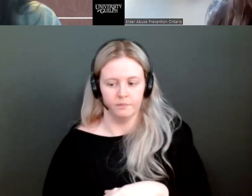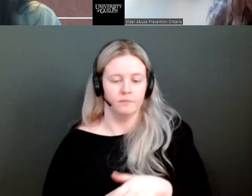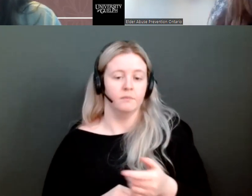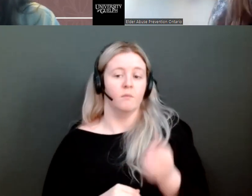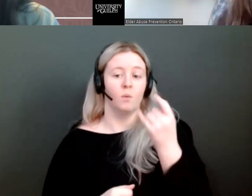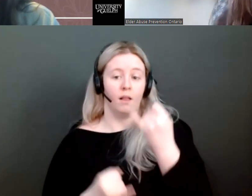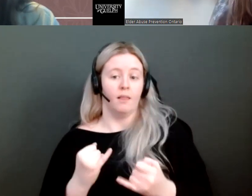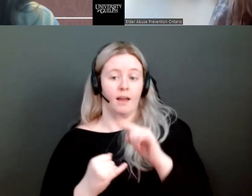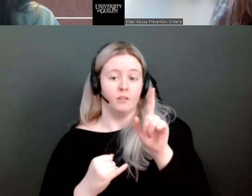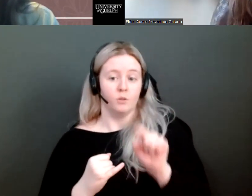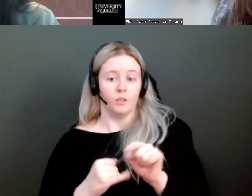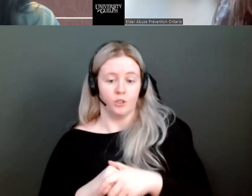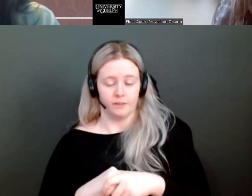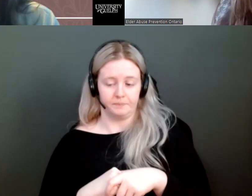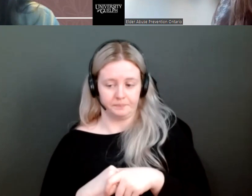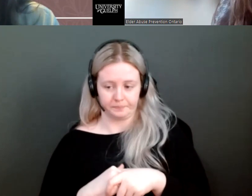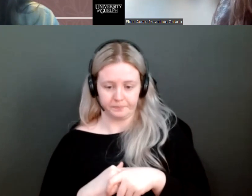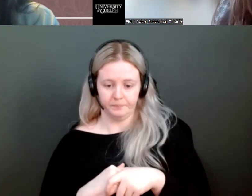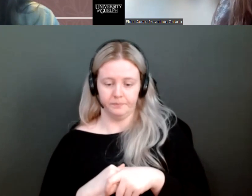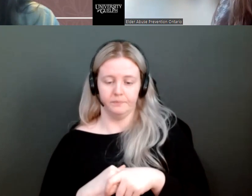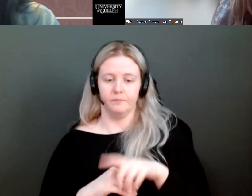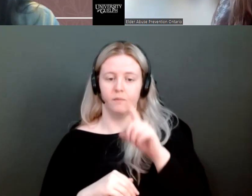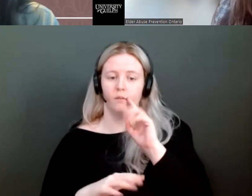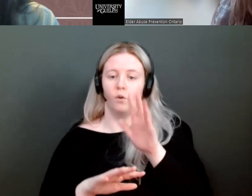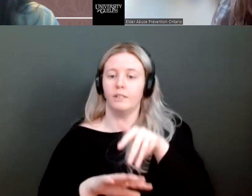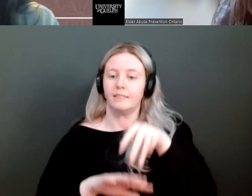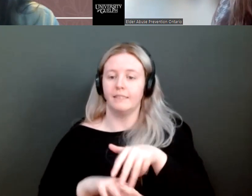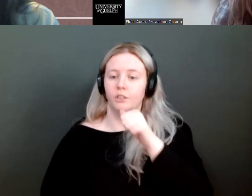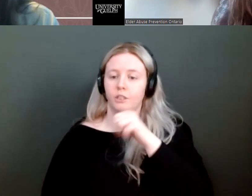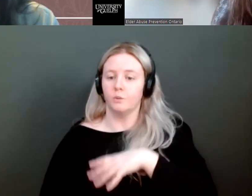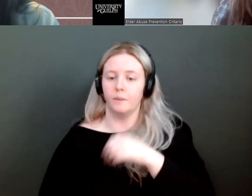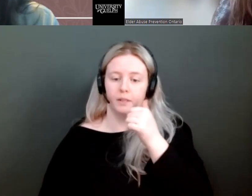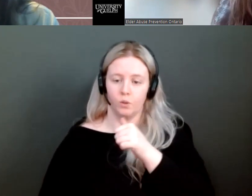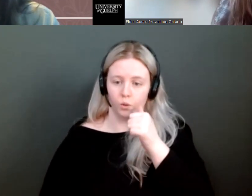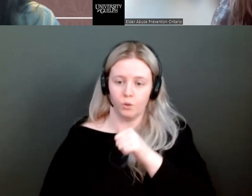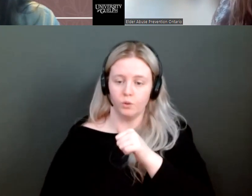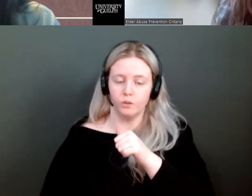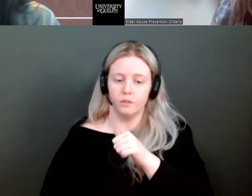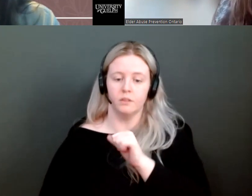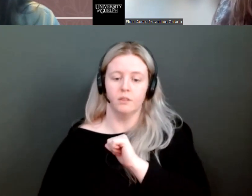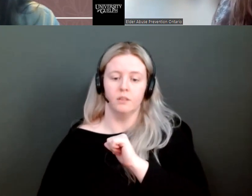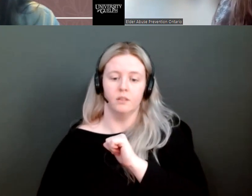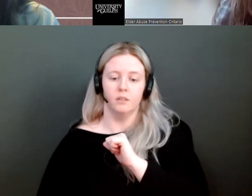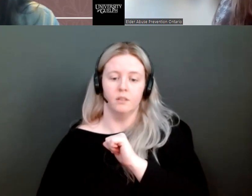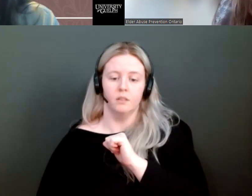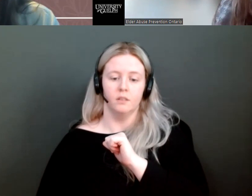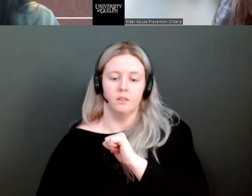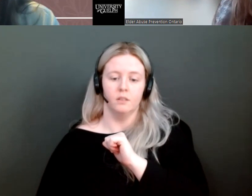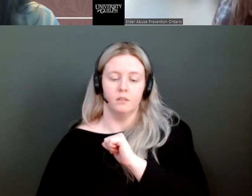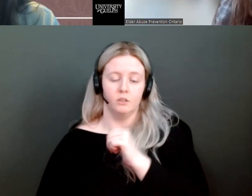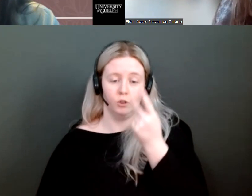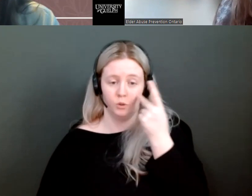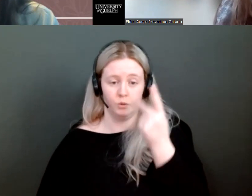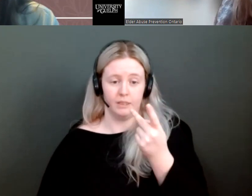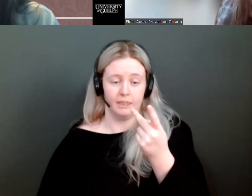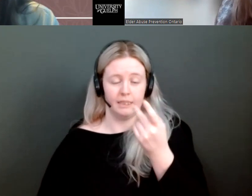we wrap up. So when we were talking about Indigenous women and girls and their invincibility, does it indicate discrimination present in the criminal